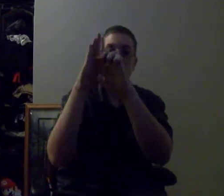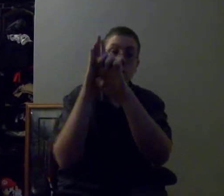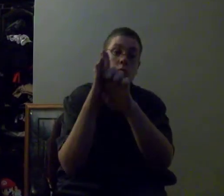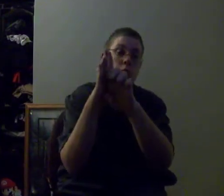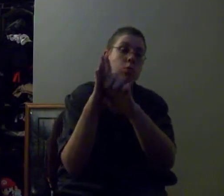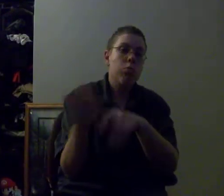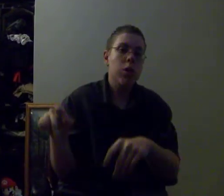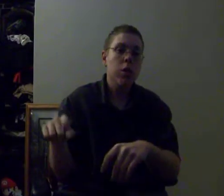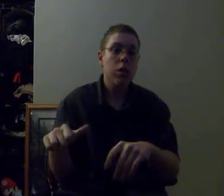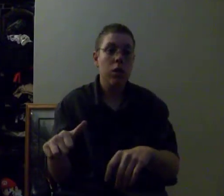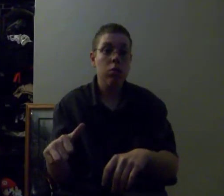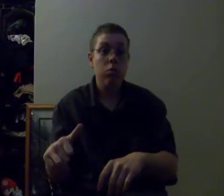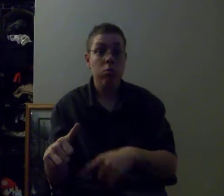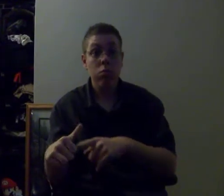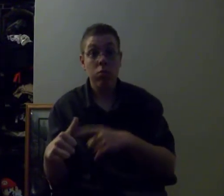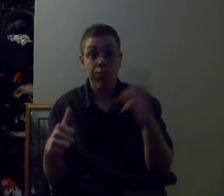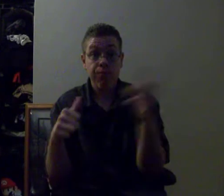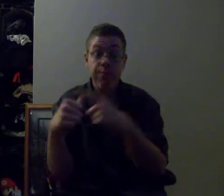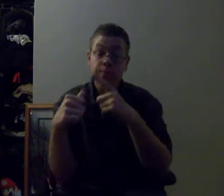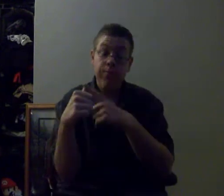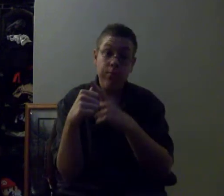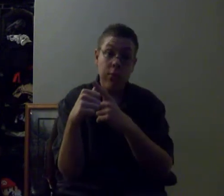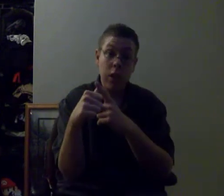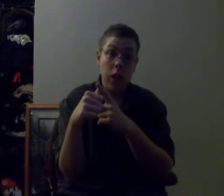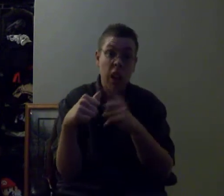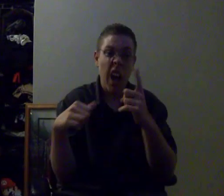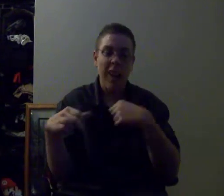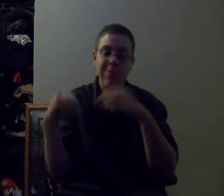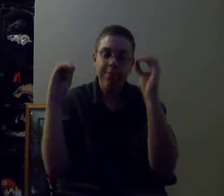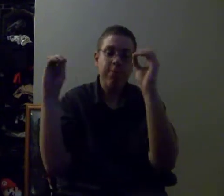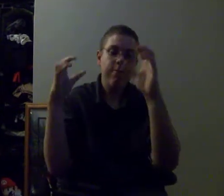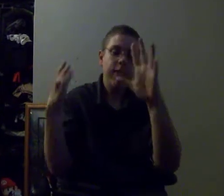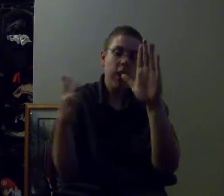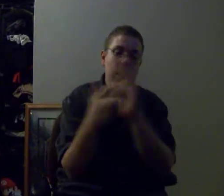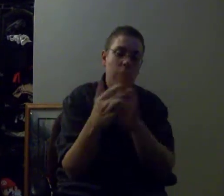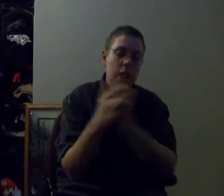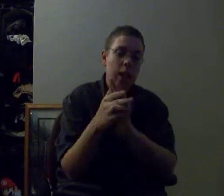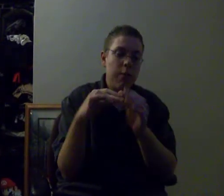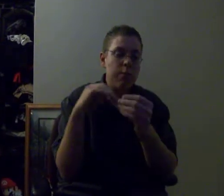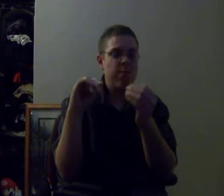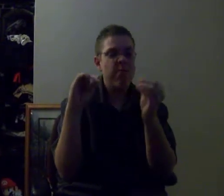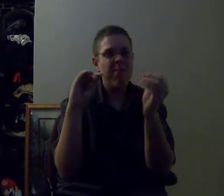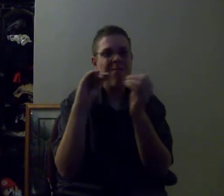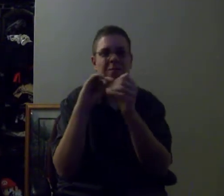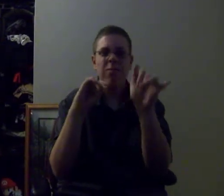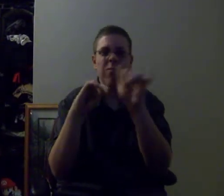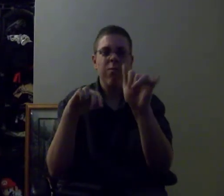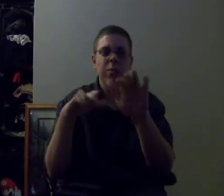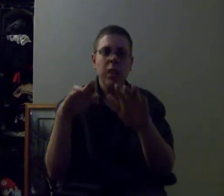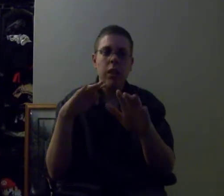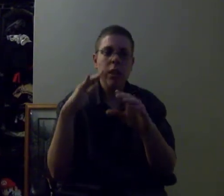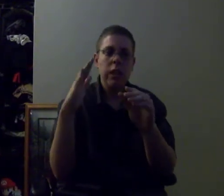I teach a class that is more of a skills-based class, and it's for freshman students in college, and it's a